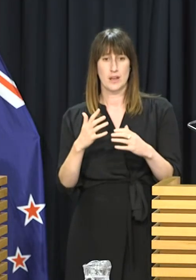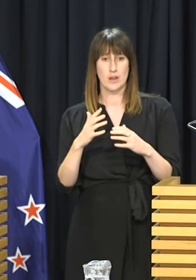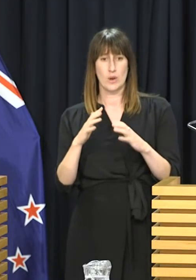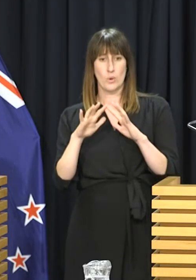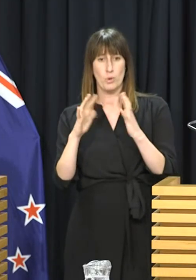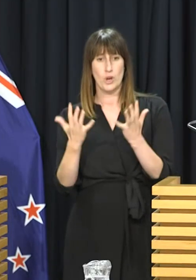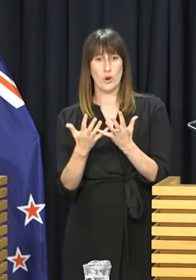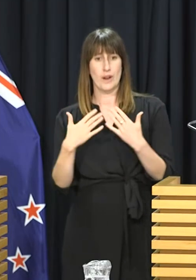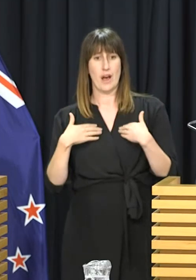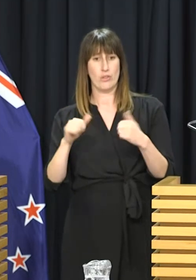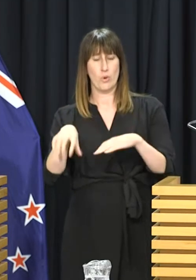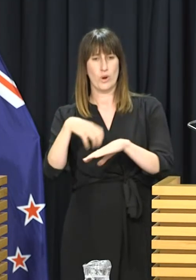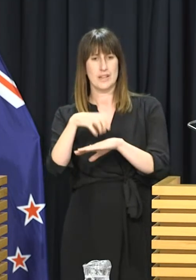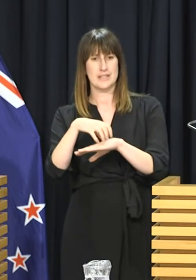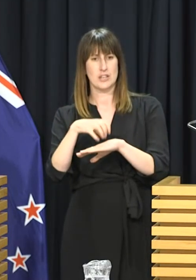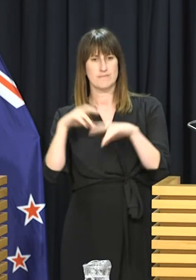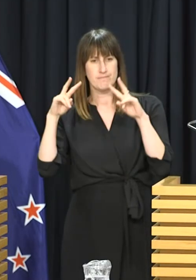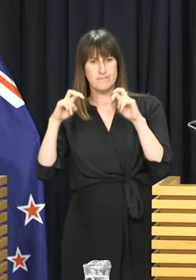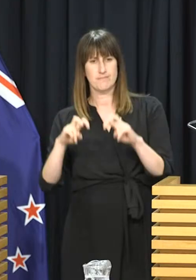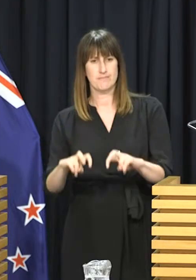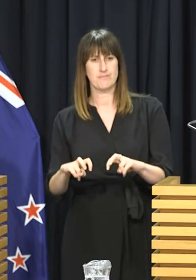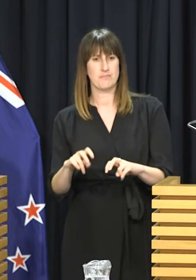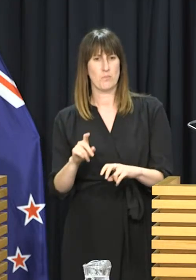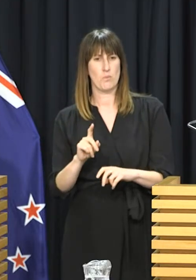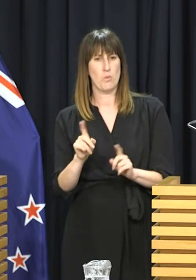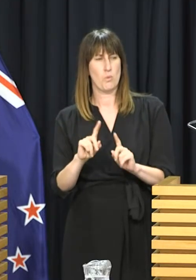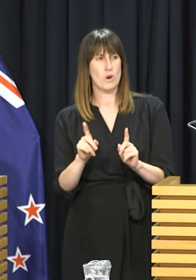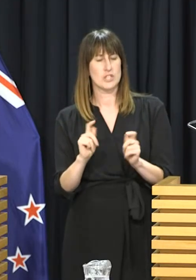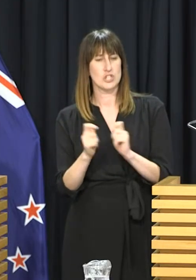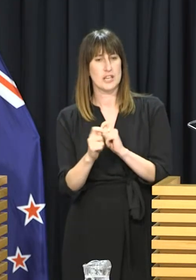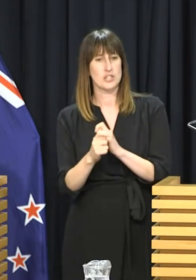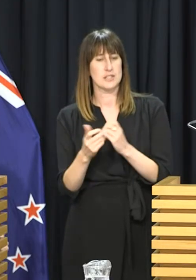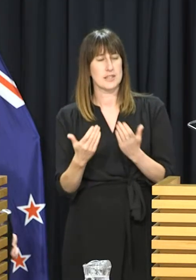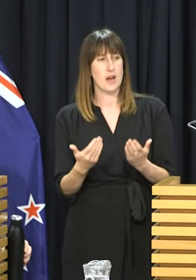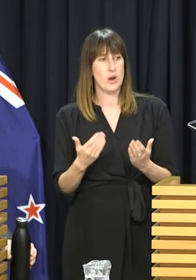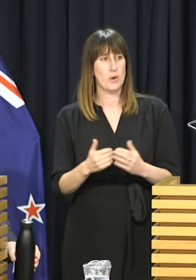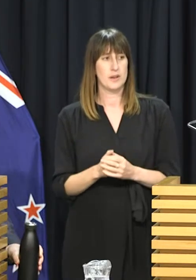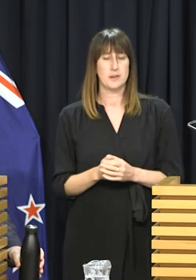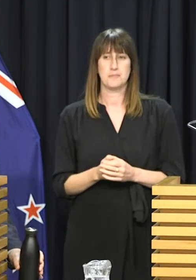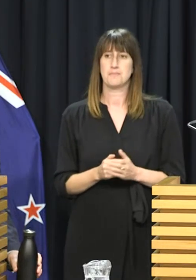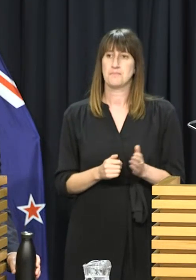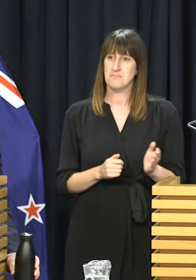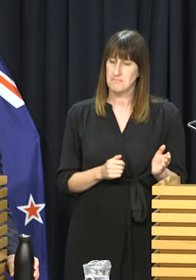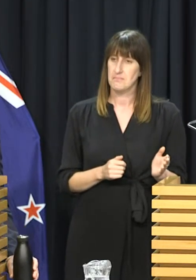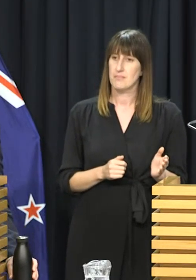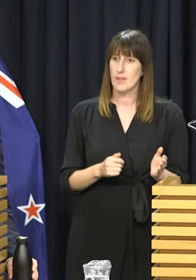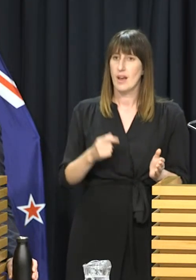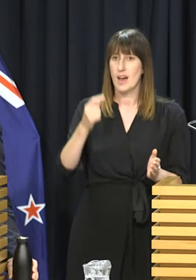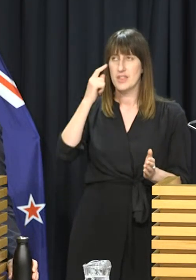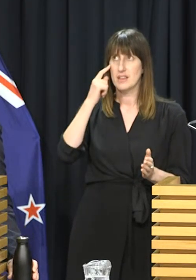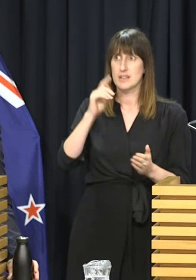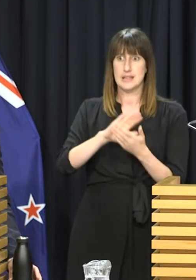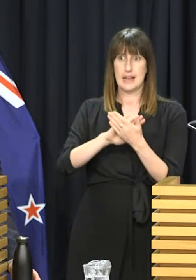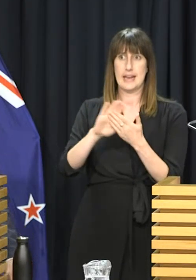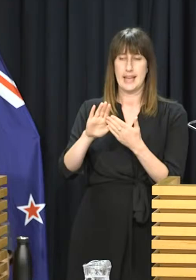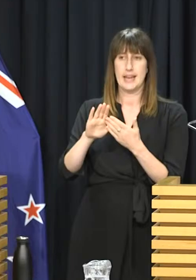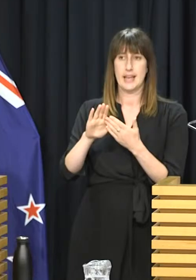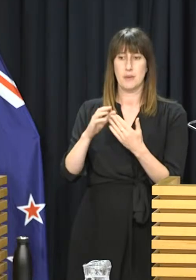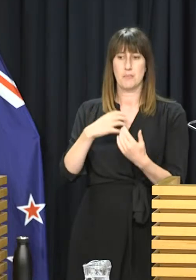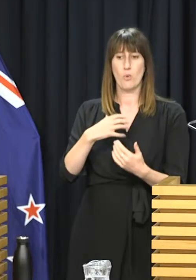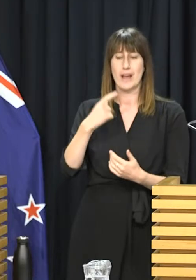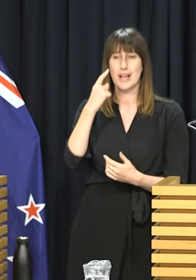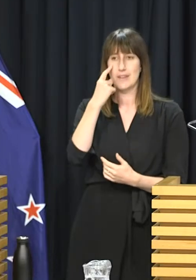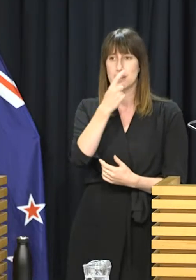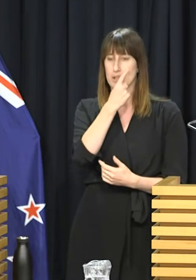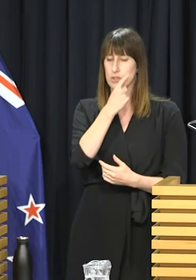How concerned are you about these long-term effects? I think there is clearly emerging evidence about the long-term effects of